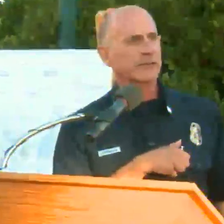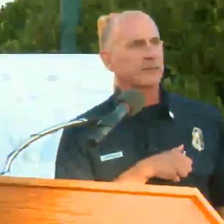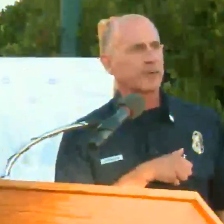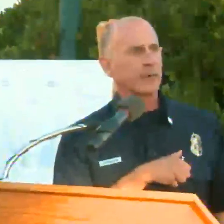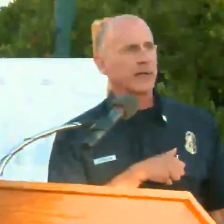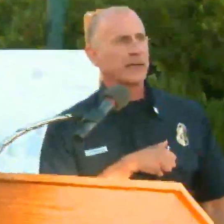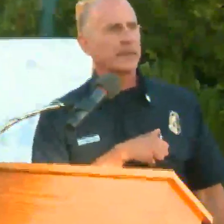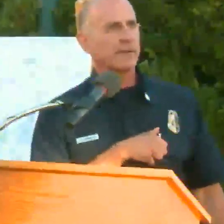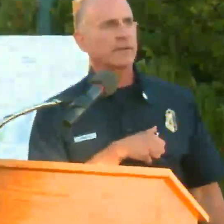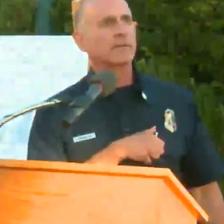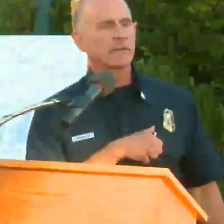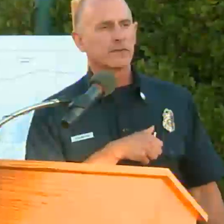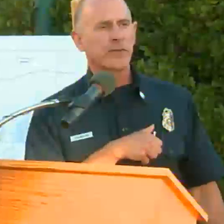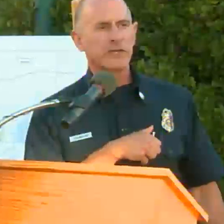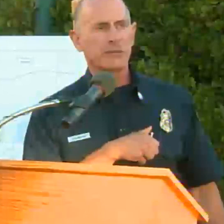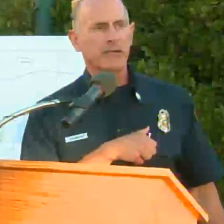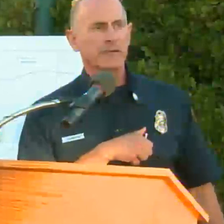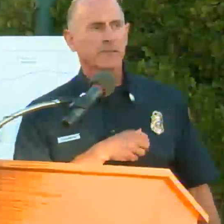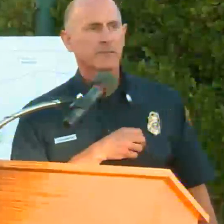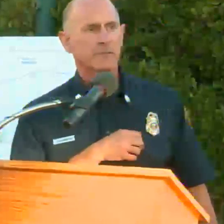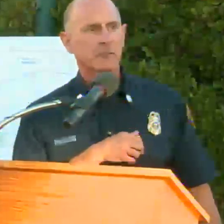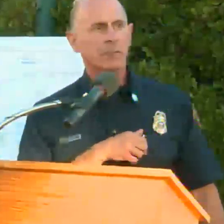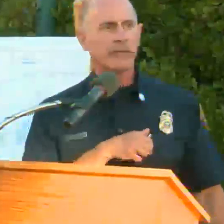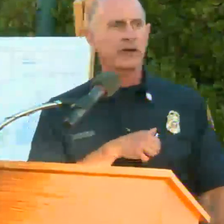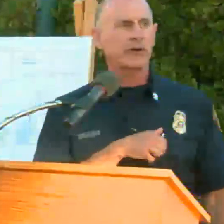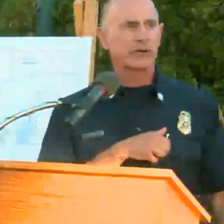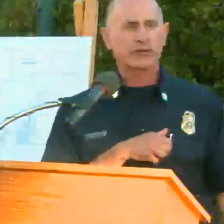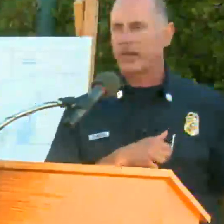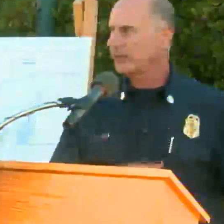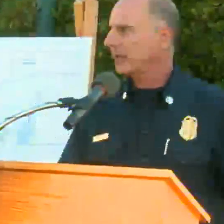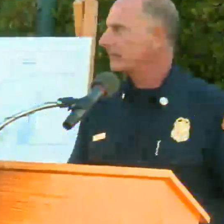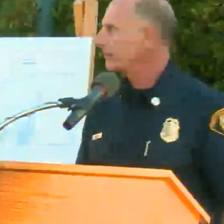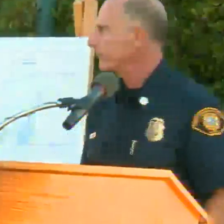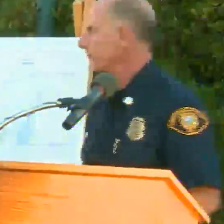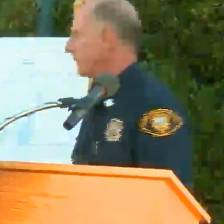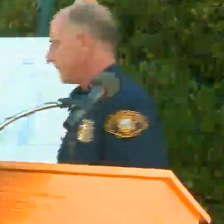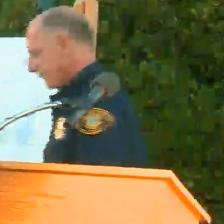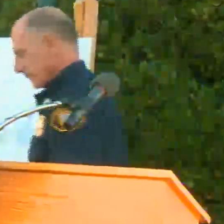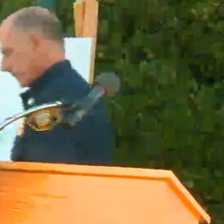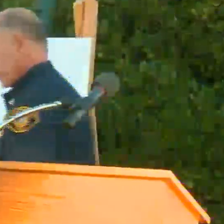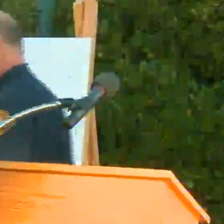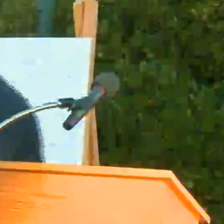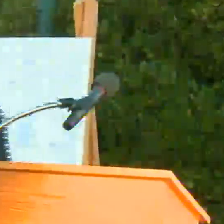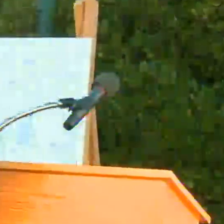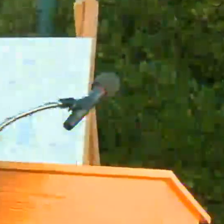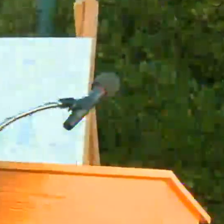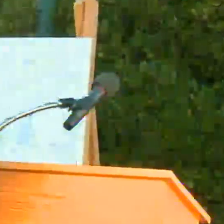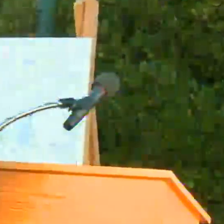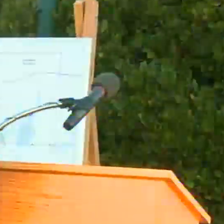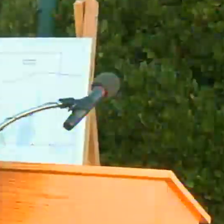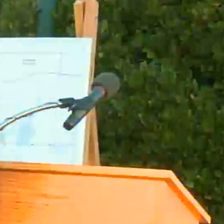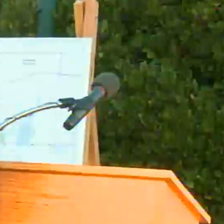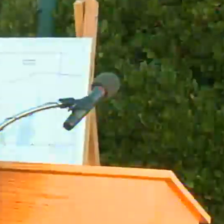Discussing freeway? CHP will be here to discuss that. Cindy will address that, or Captain.